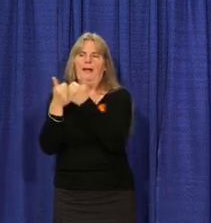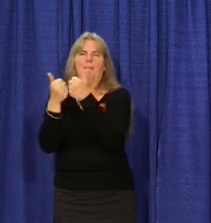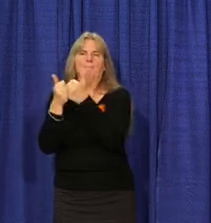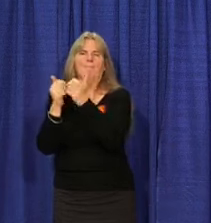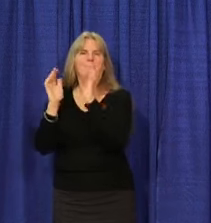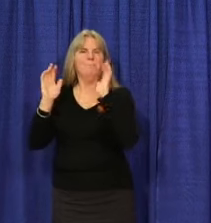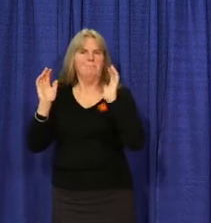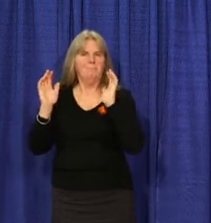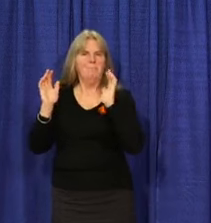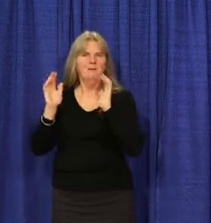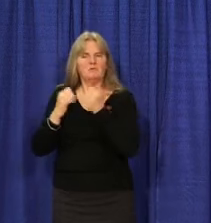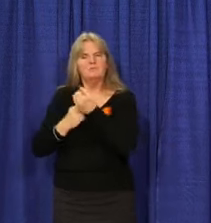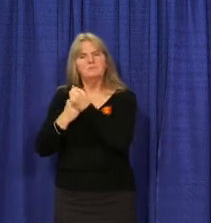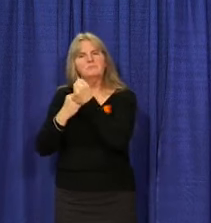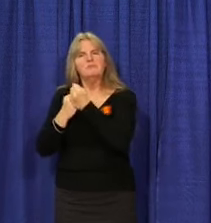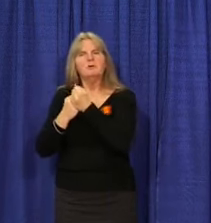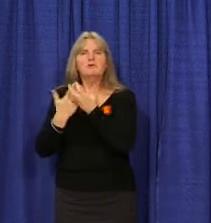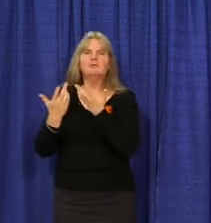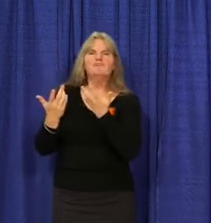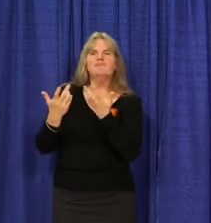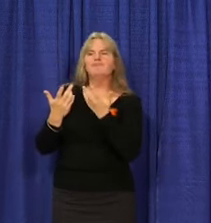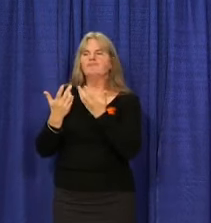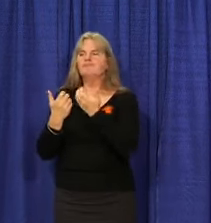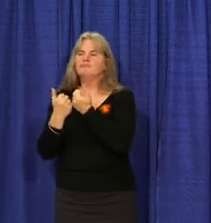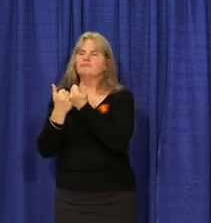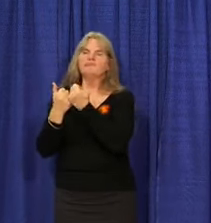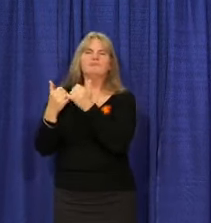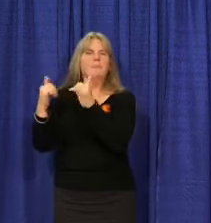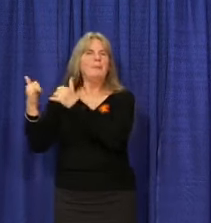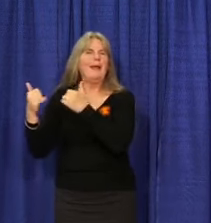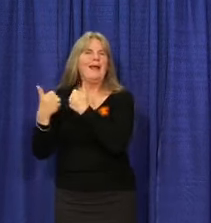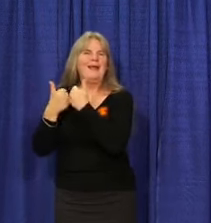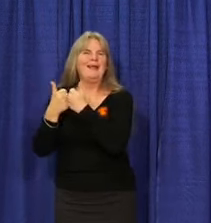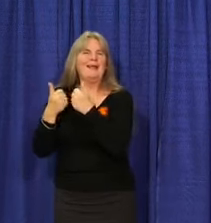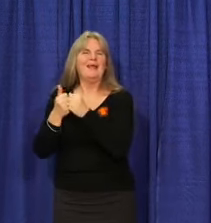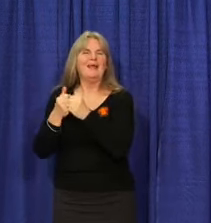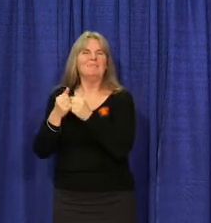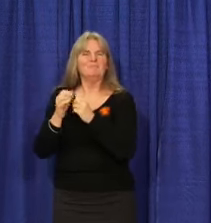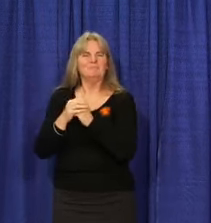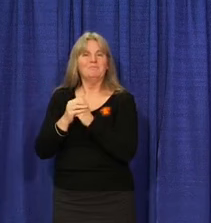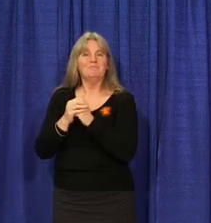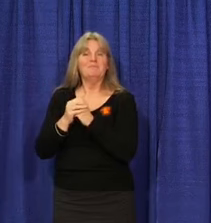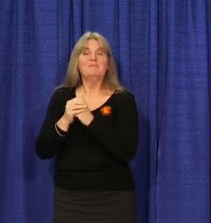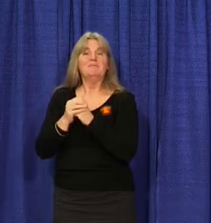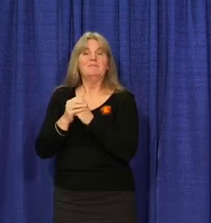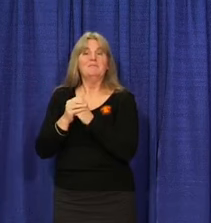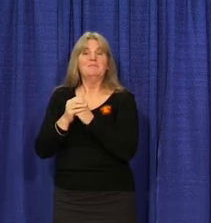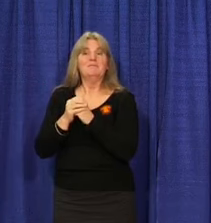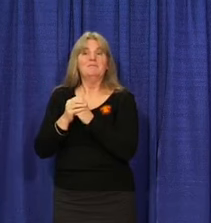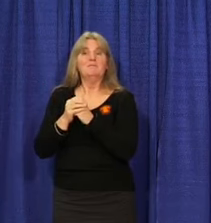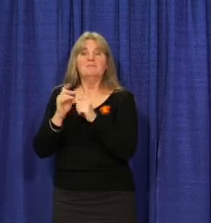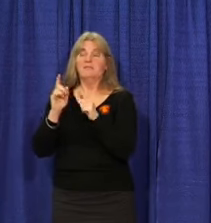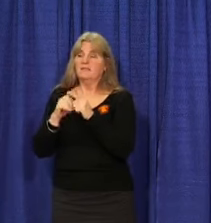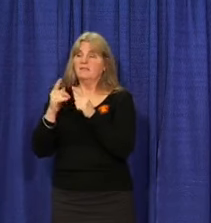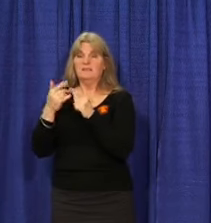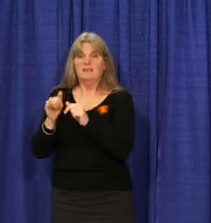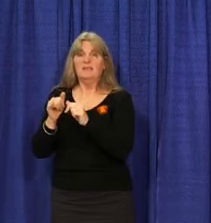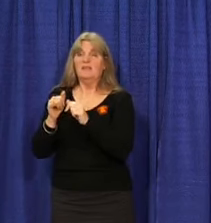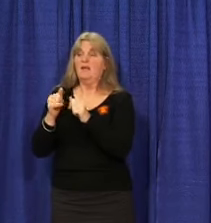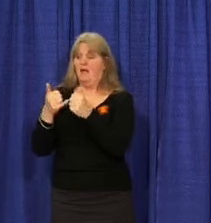order to support the playing of the game and allowing those closer interactions. But otherwise, you're spaced